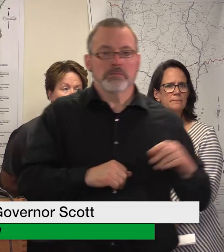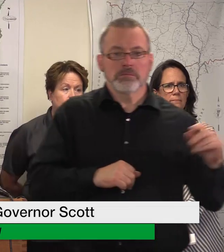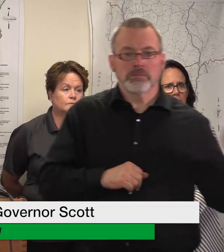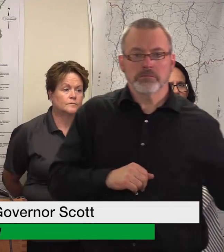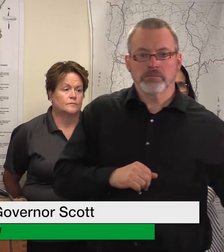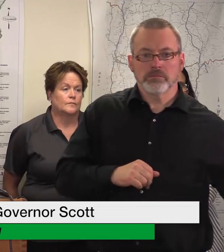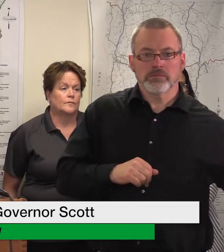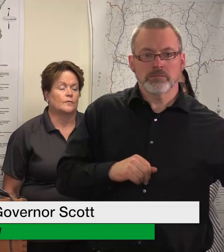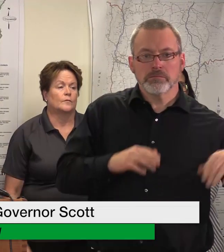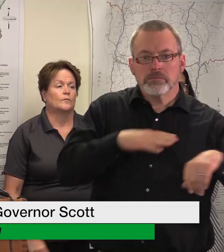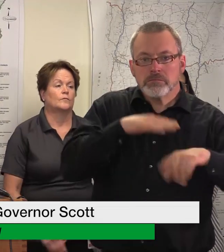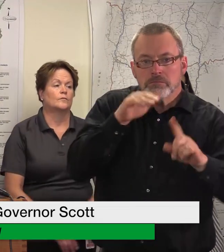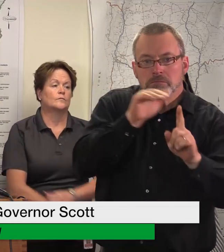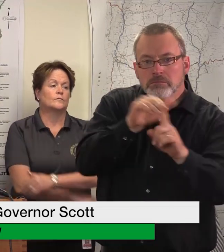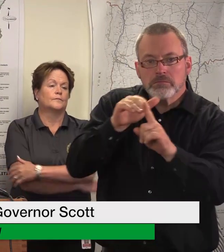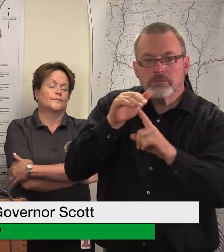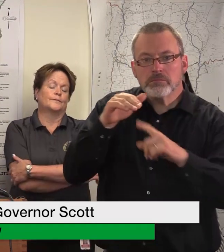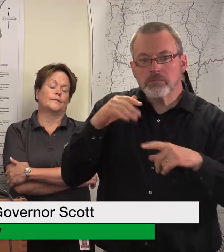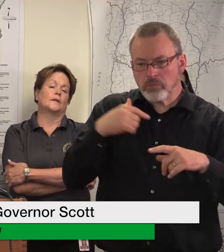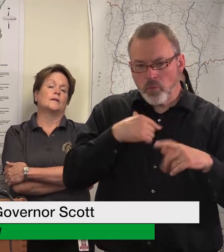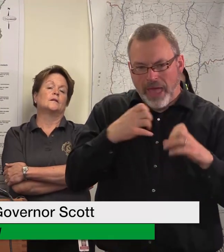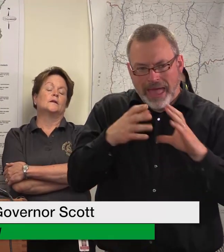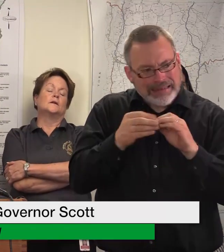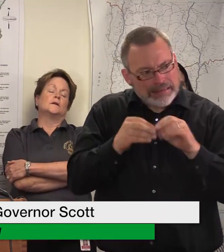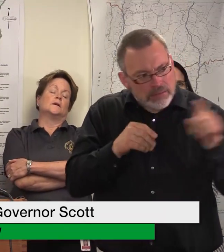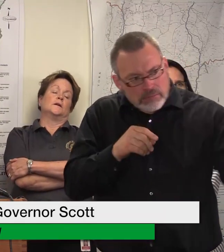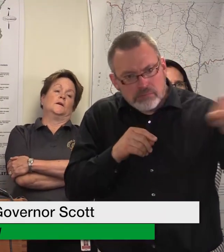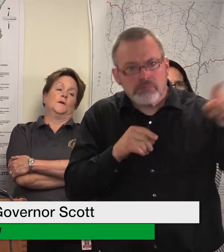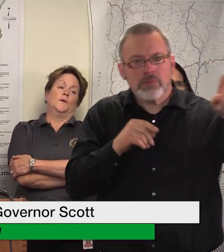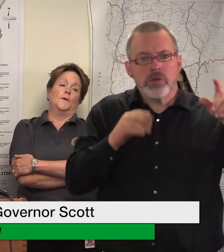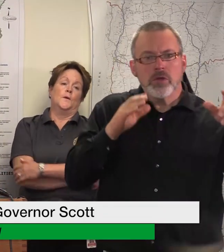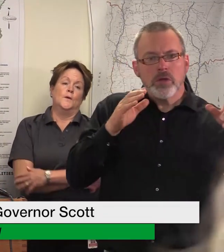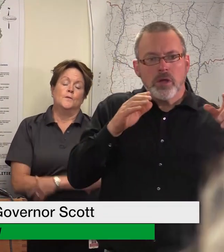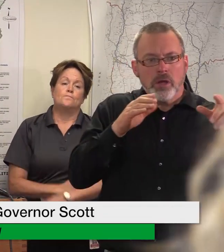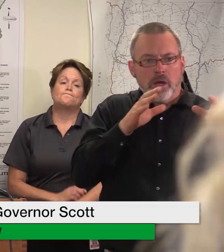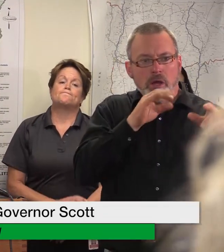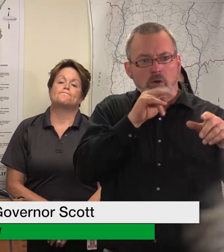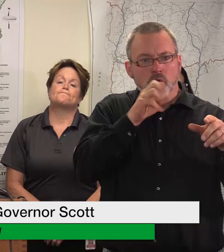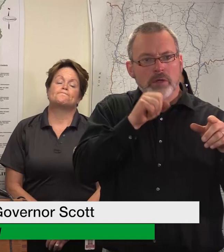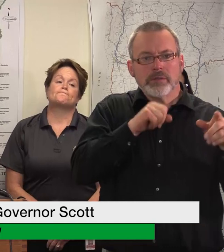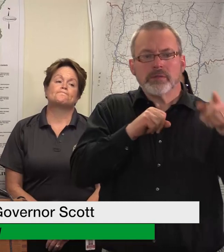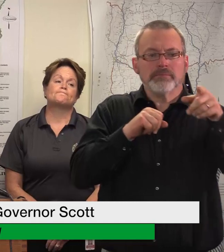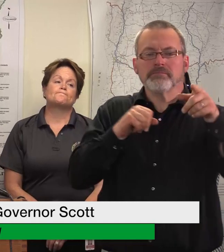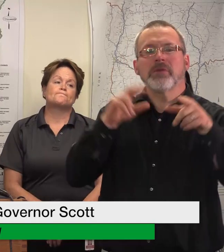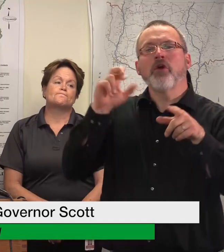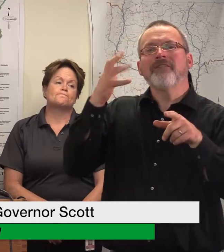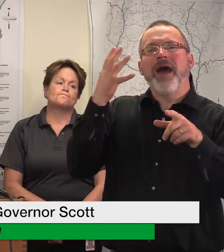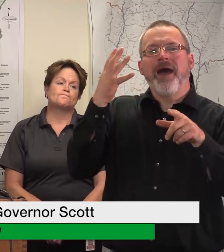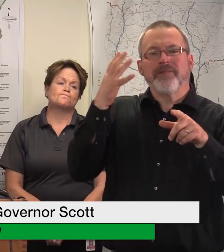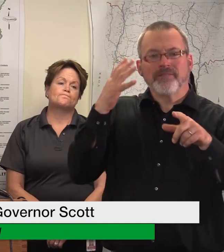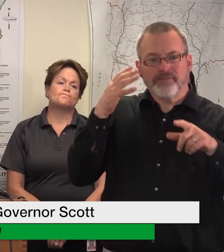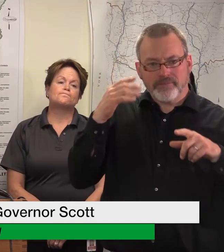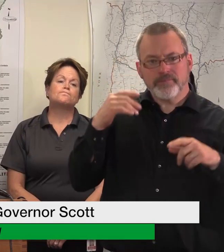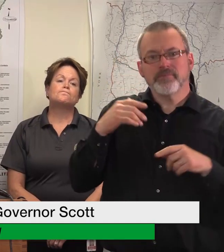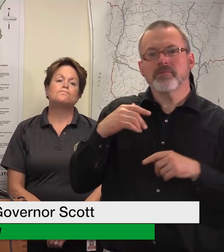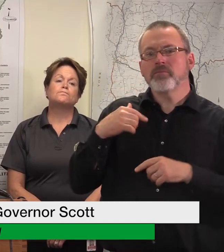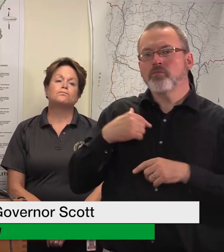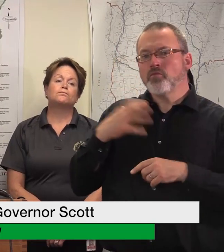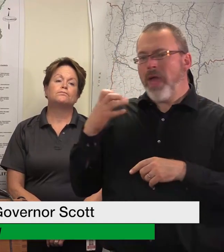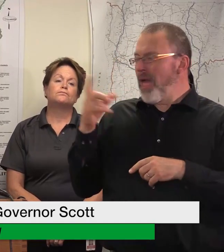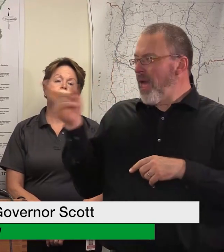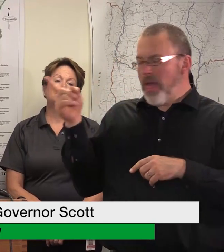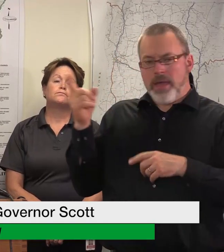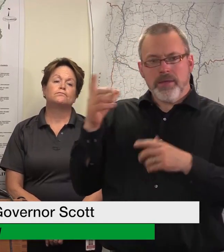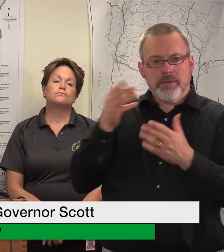and come back to those? Yeah, sure. What are your thoughts on the state's economic forecast that was released yesterday, and do you